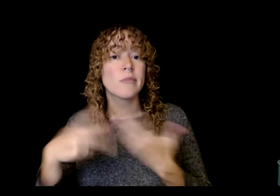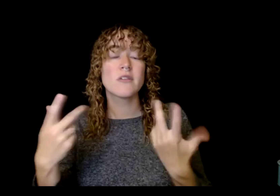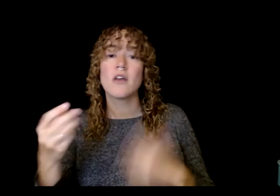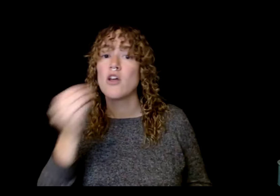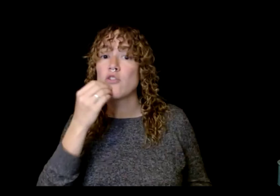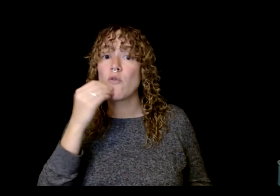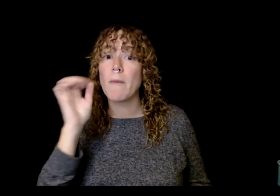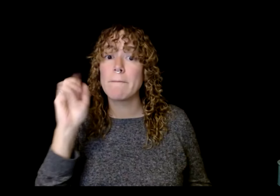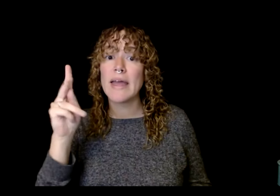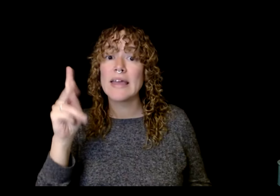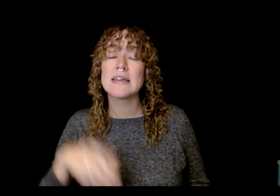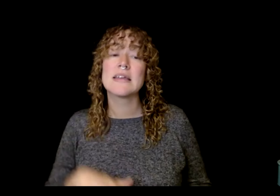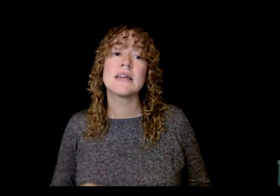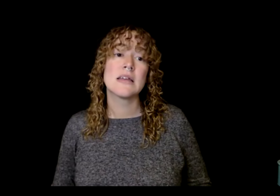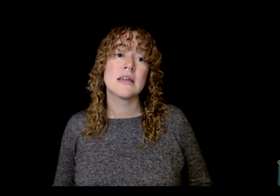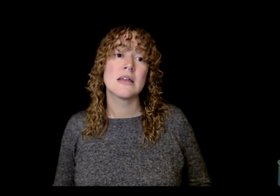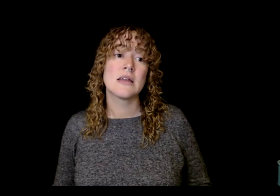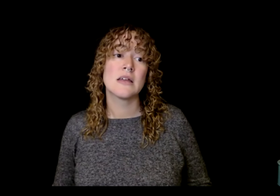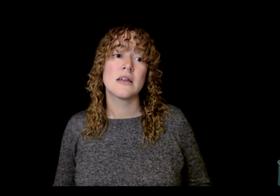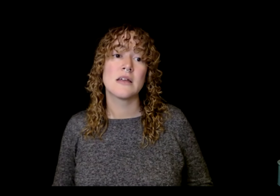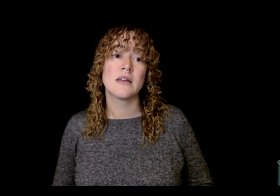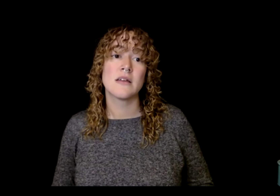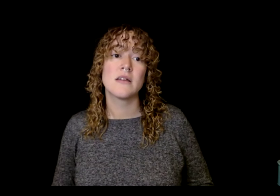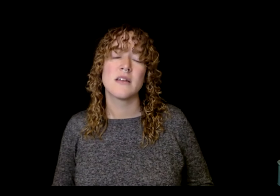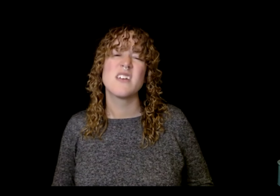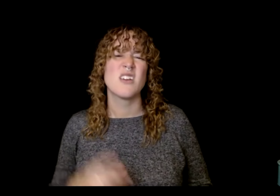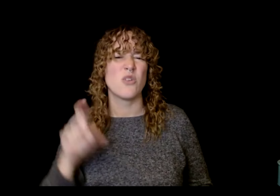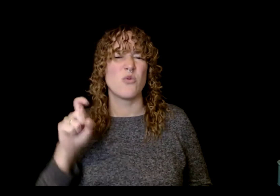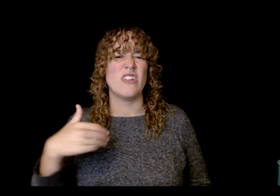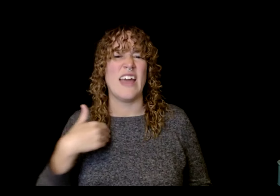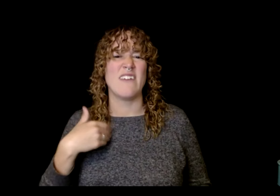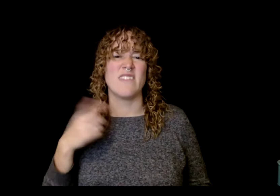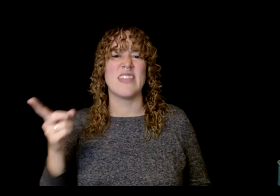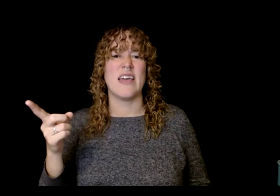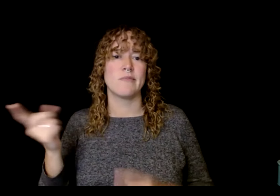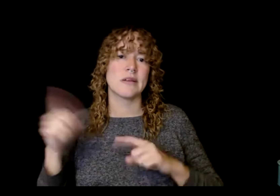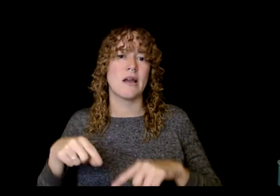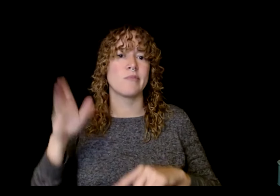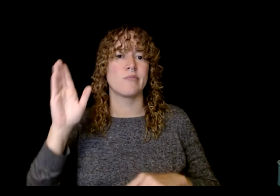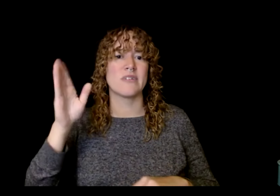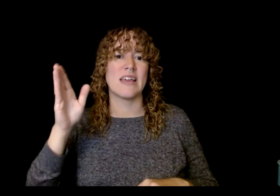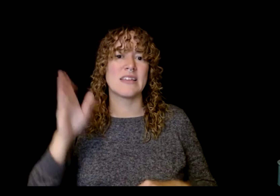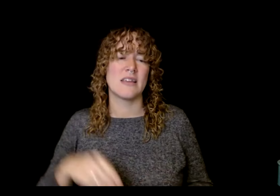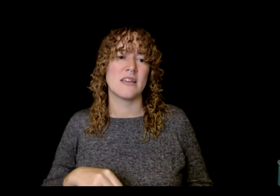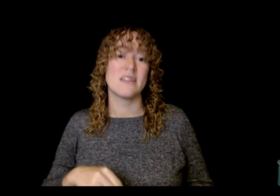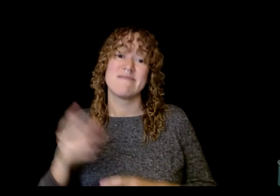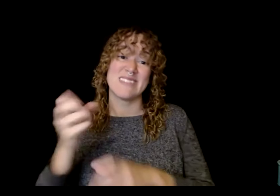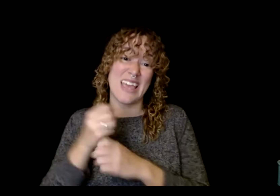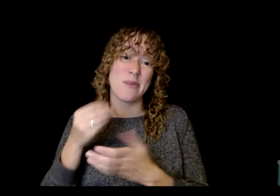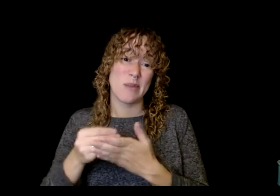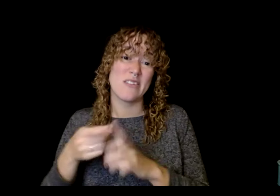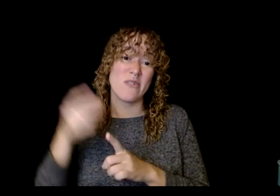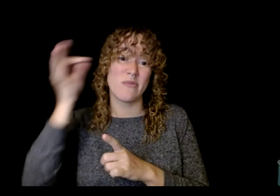we should probably get people from the food bank to talk about what they're going through, because they do get money from the federal government, and